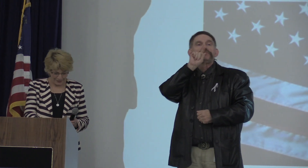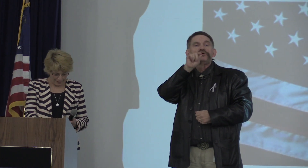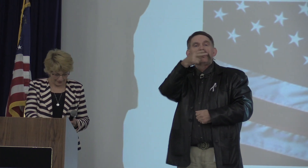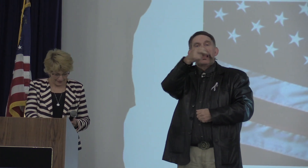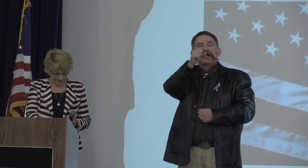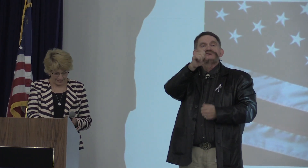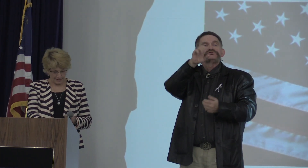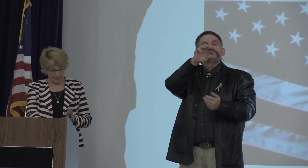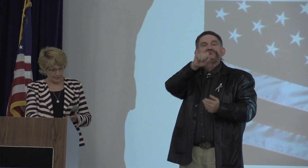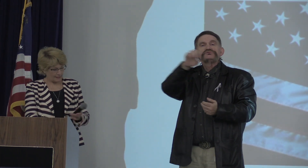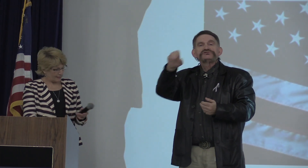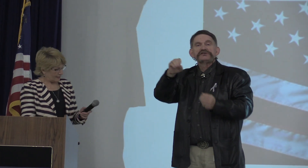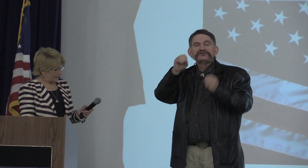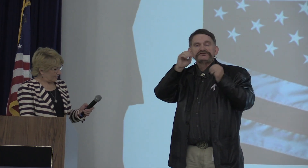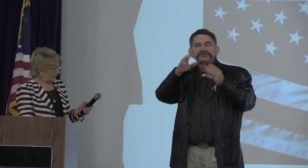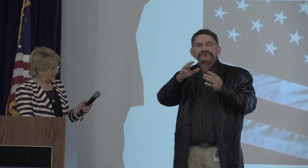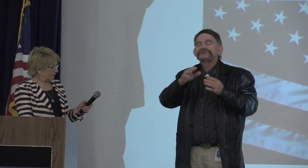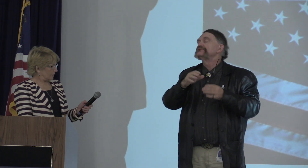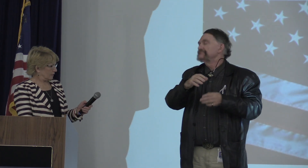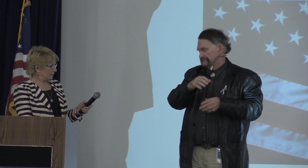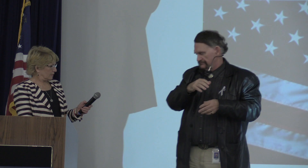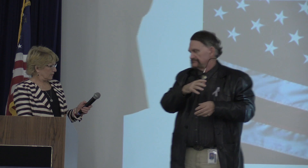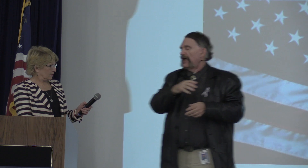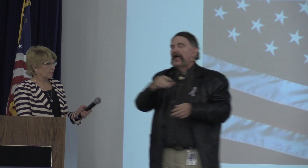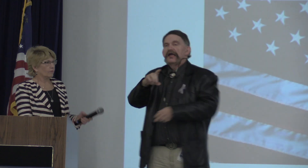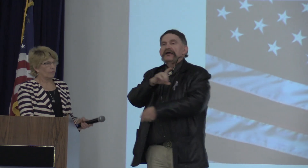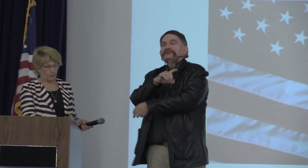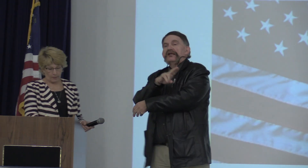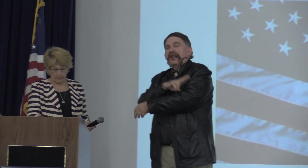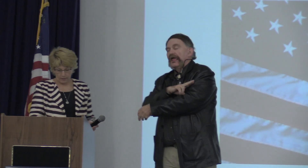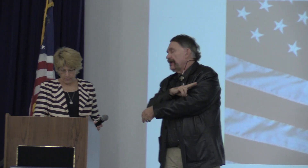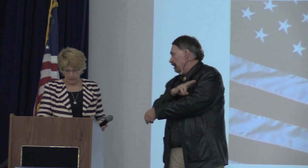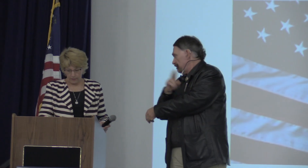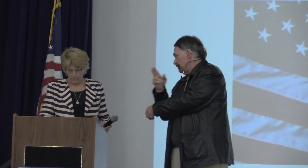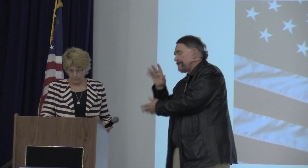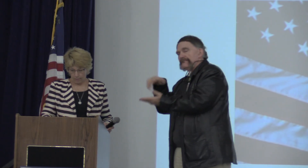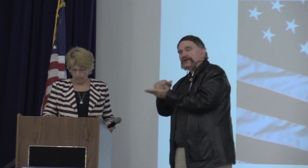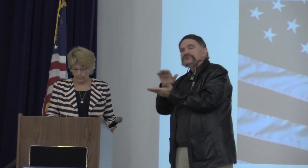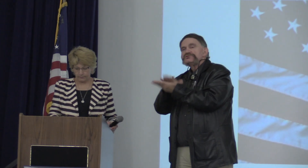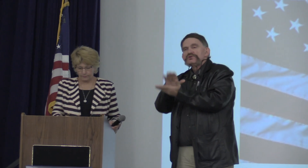And she and David Bird, who are the social studies teachers,